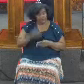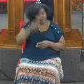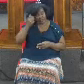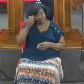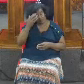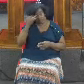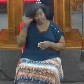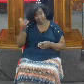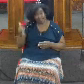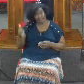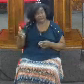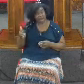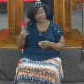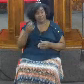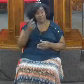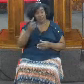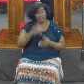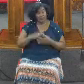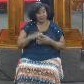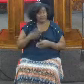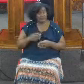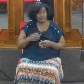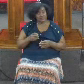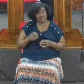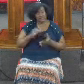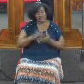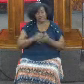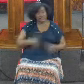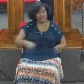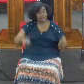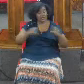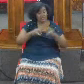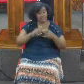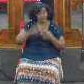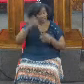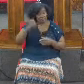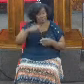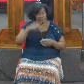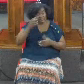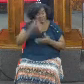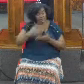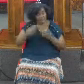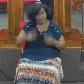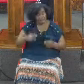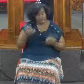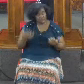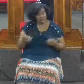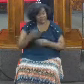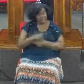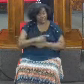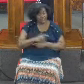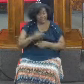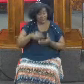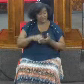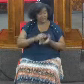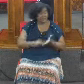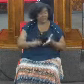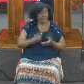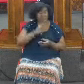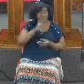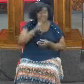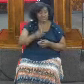why? One of us was not important. Yeah. Tell somebody this. Tell somebody this. Because I'm sure I